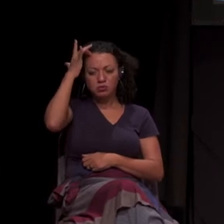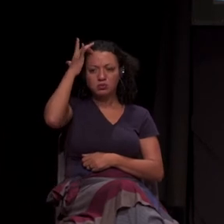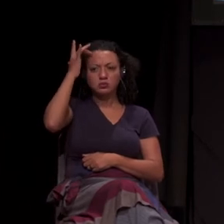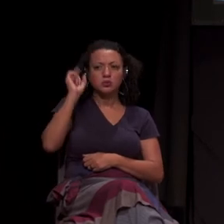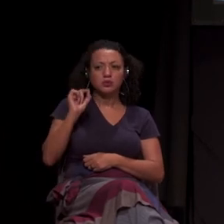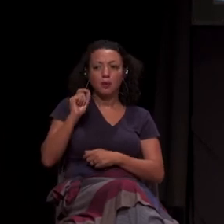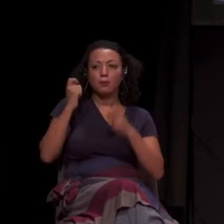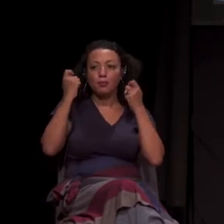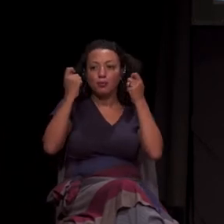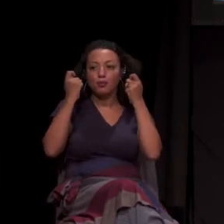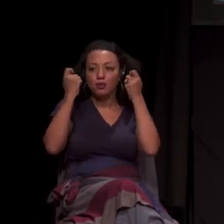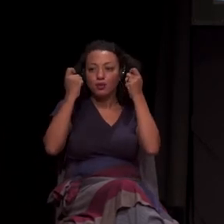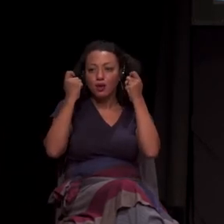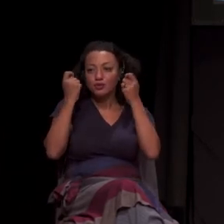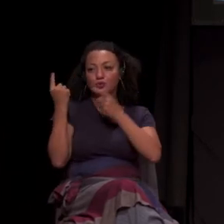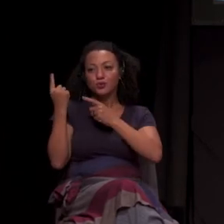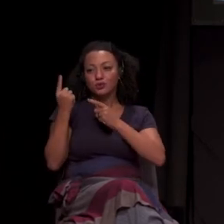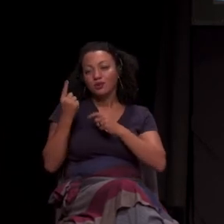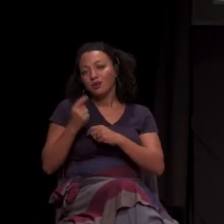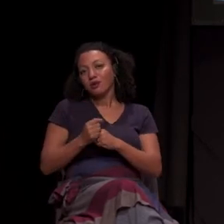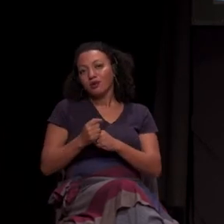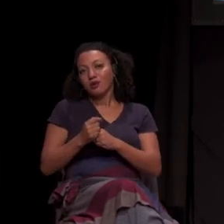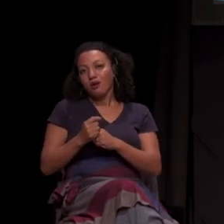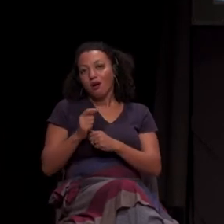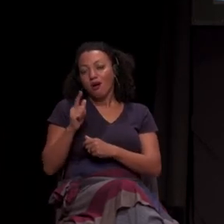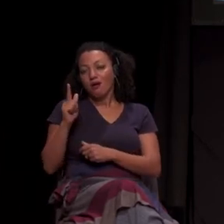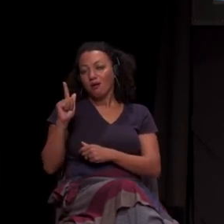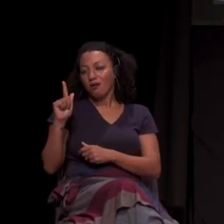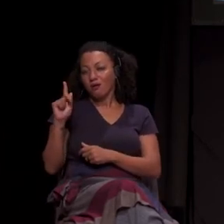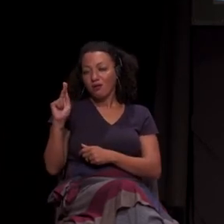to homosexuality, transgender